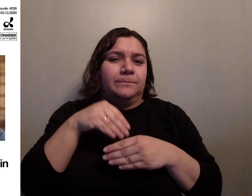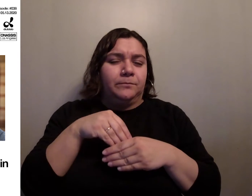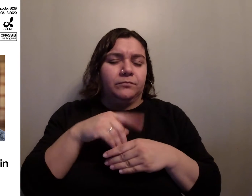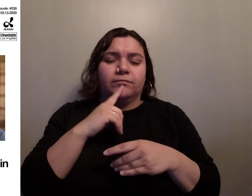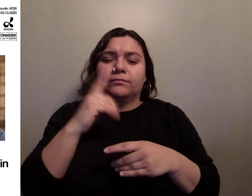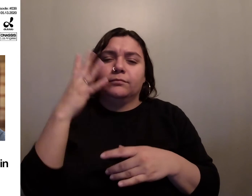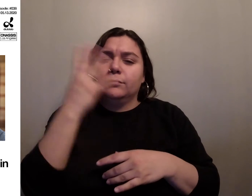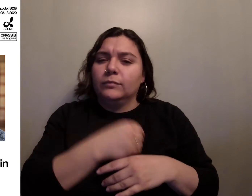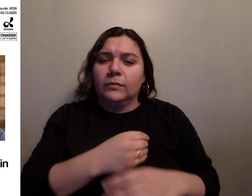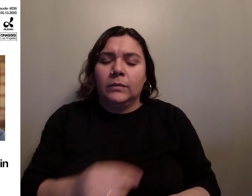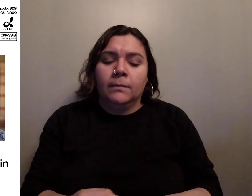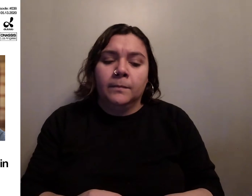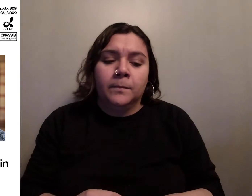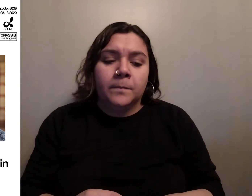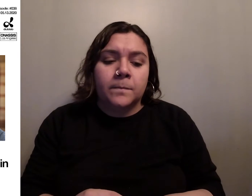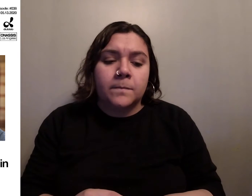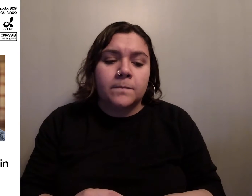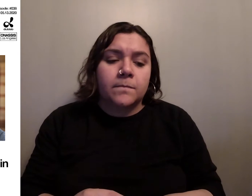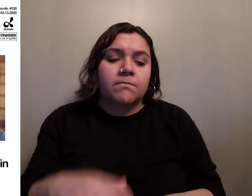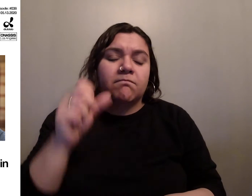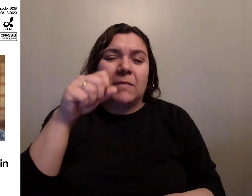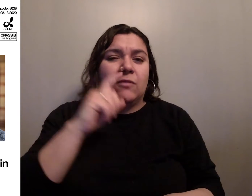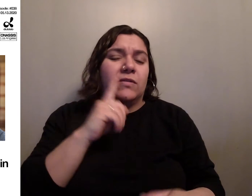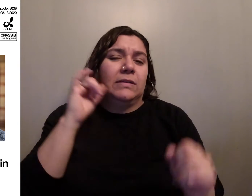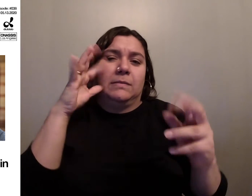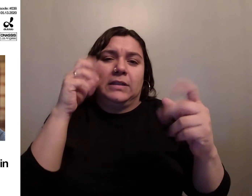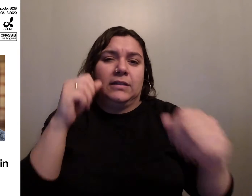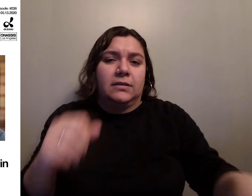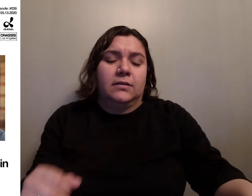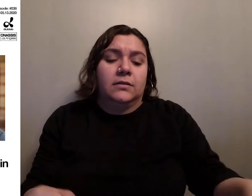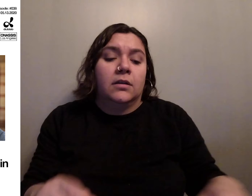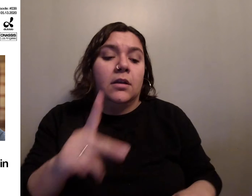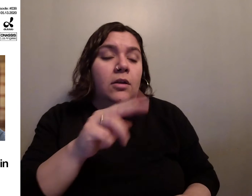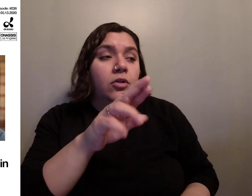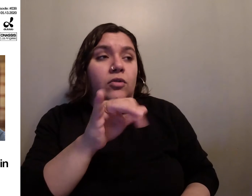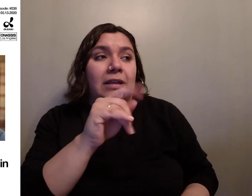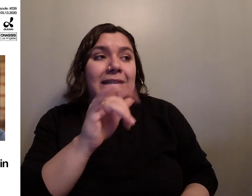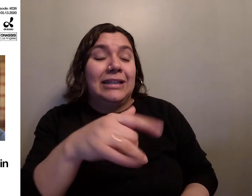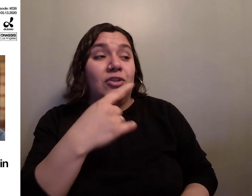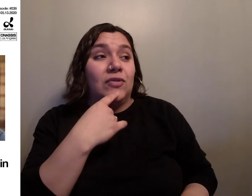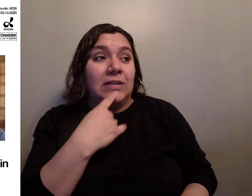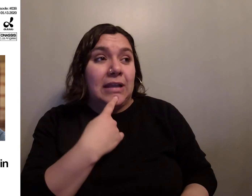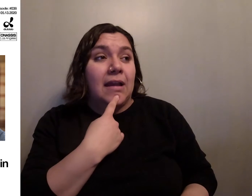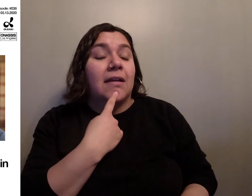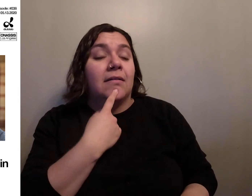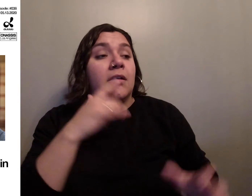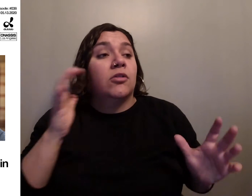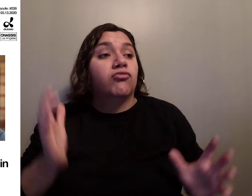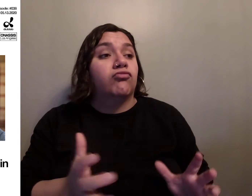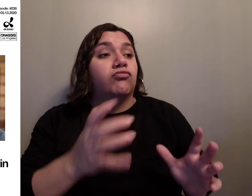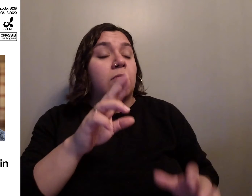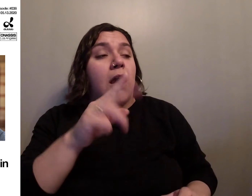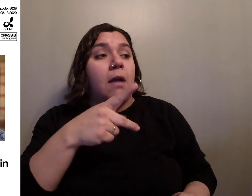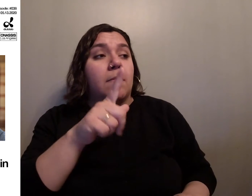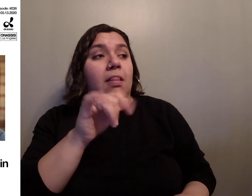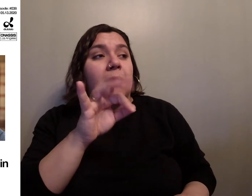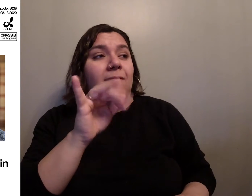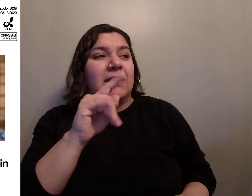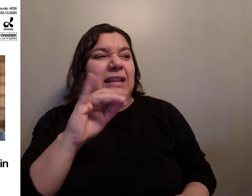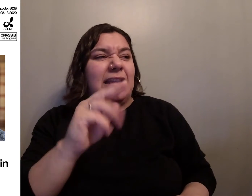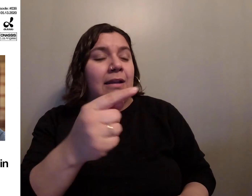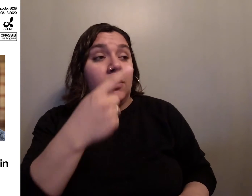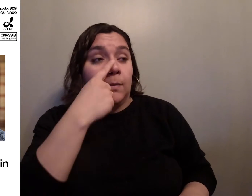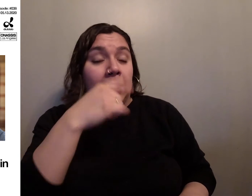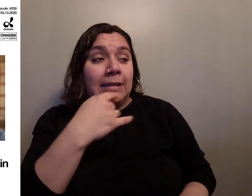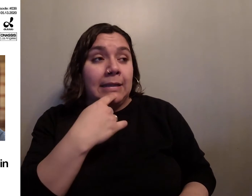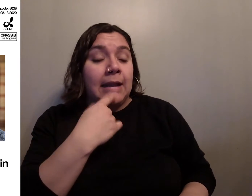they carry so generously and beautifully. And just extraordinary. Kristy, you say